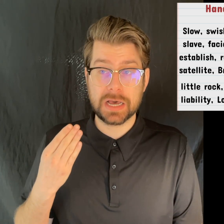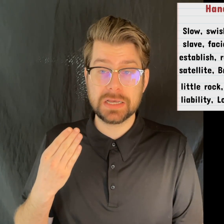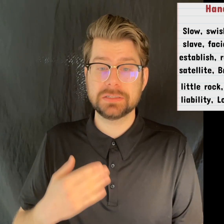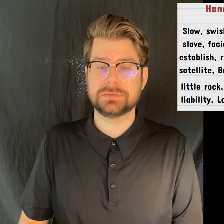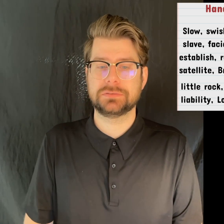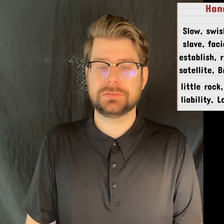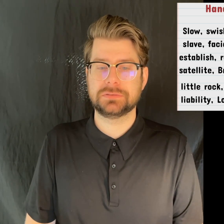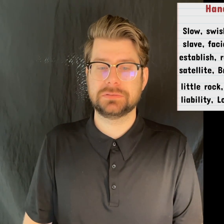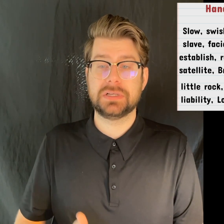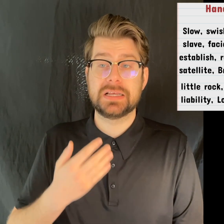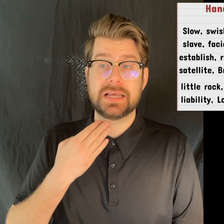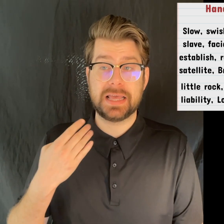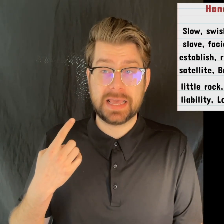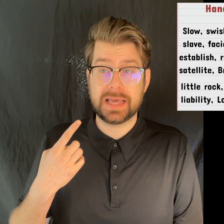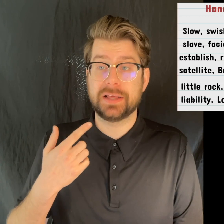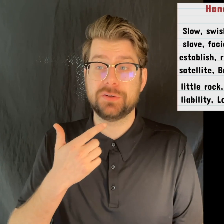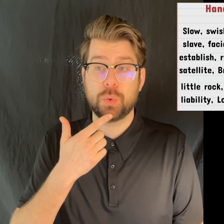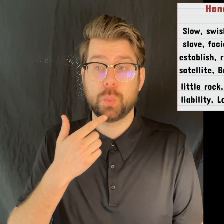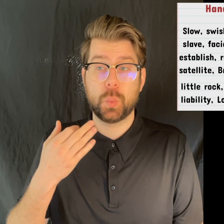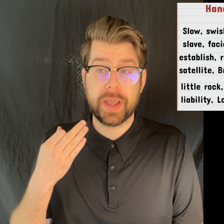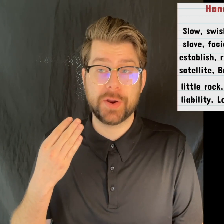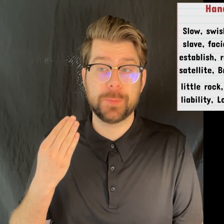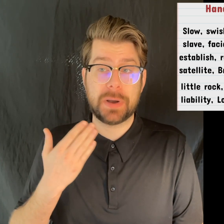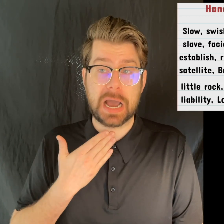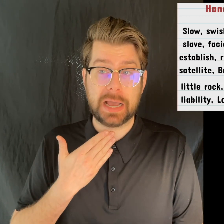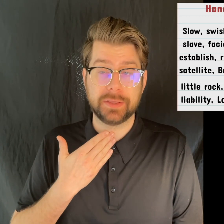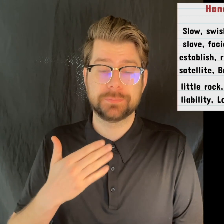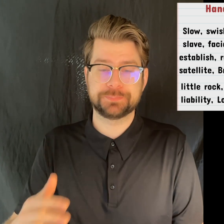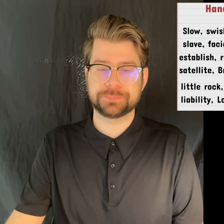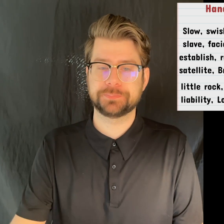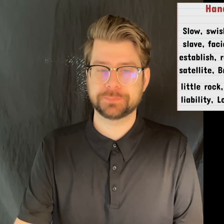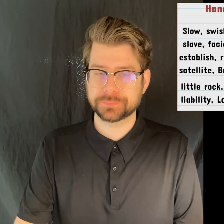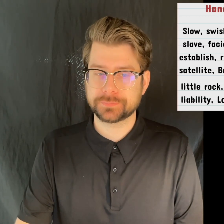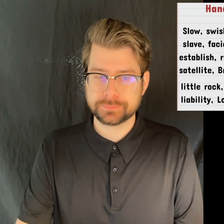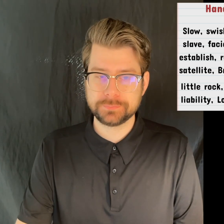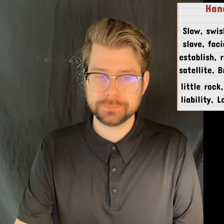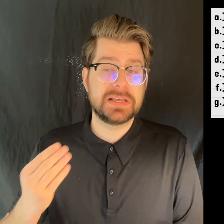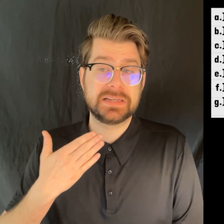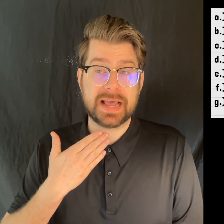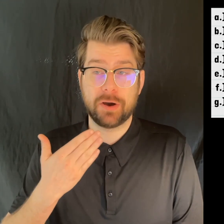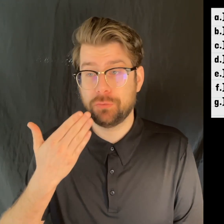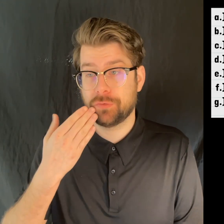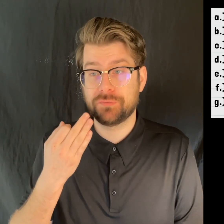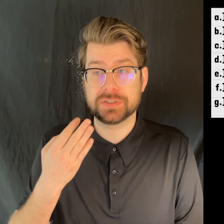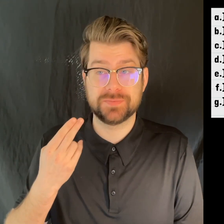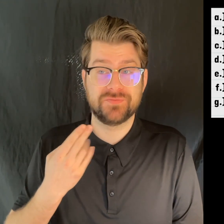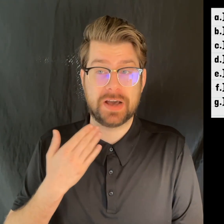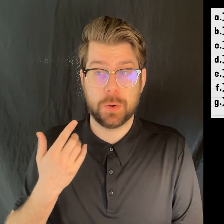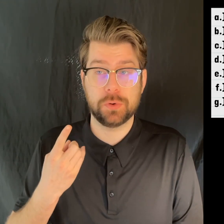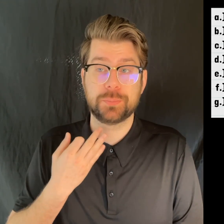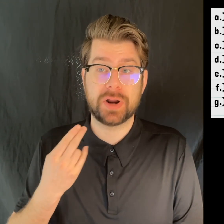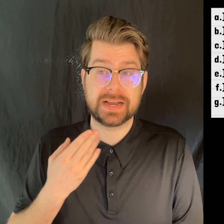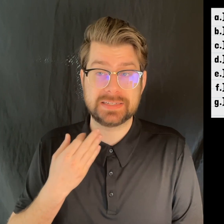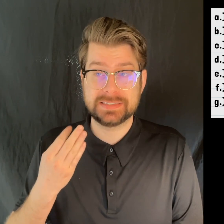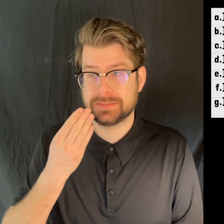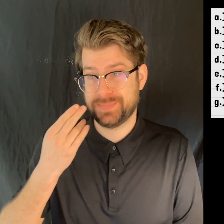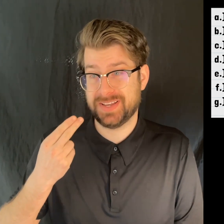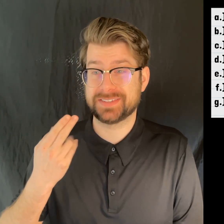Louisiana, and whereby. Now, for some vowel practice, because